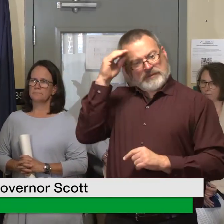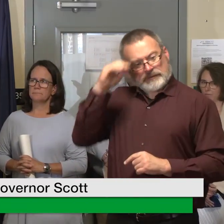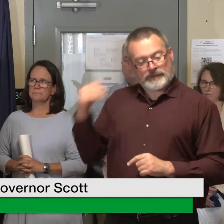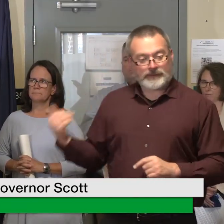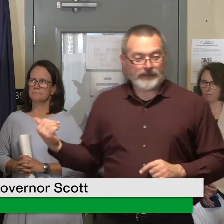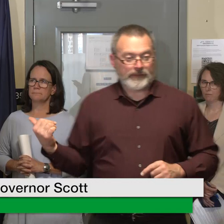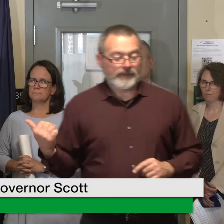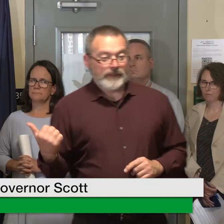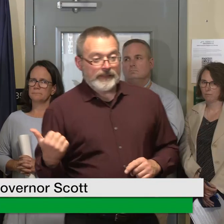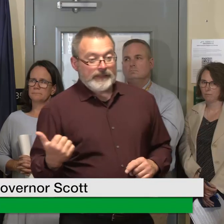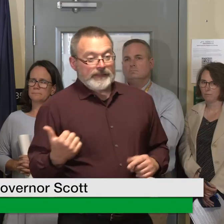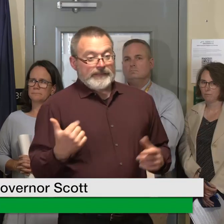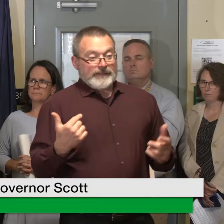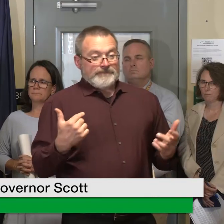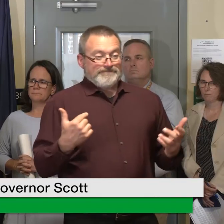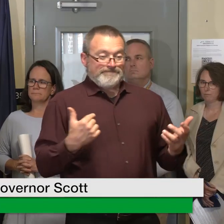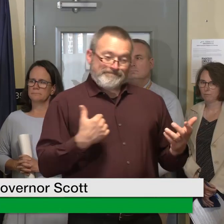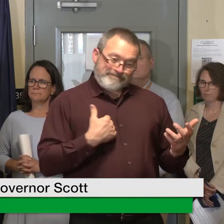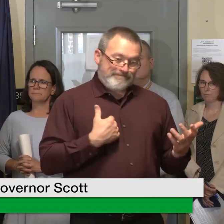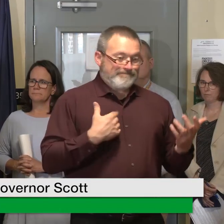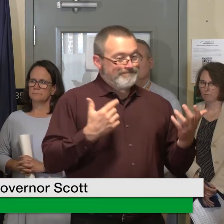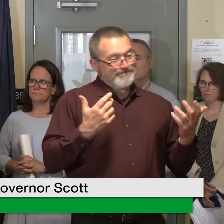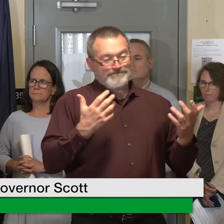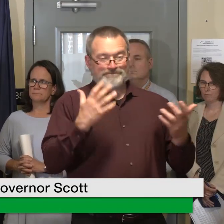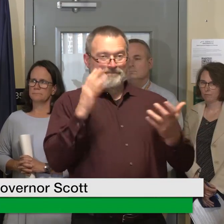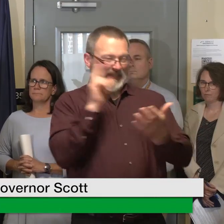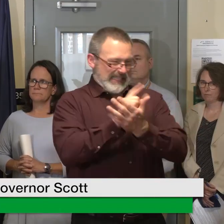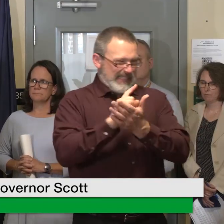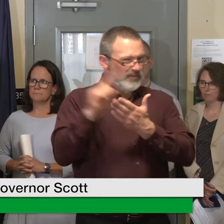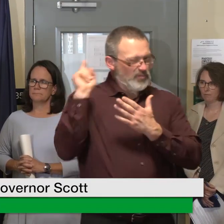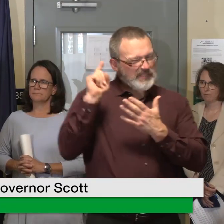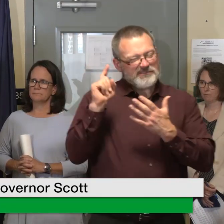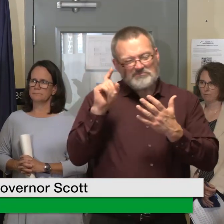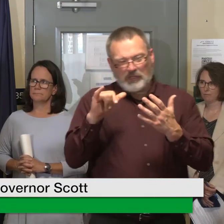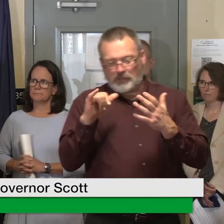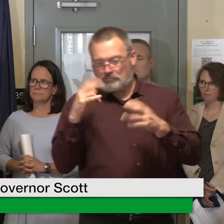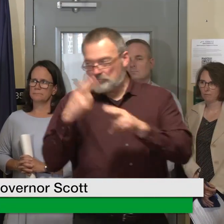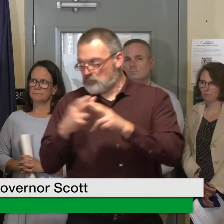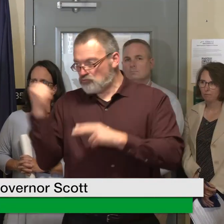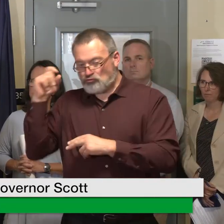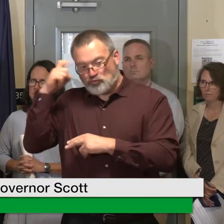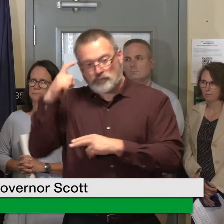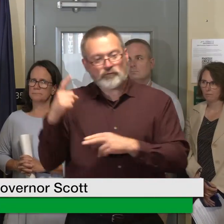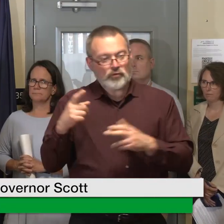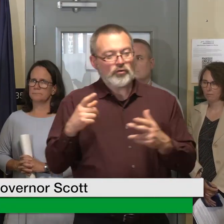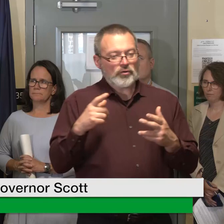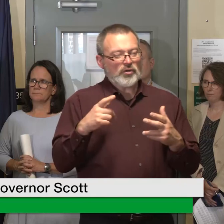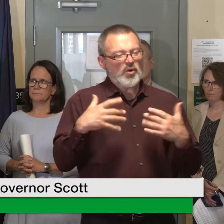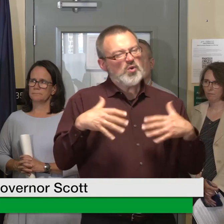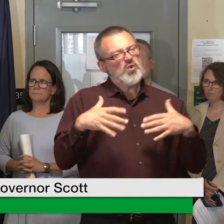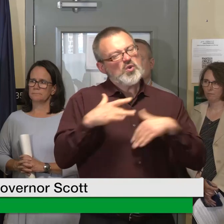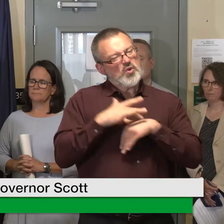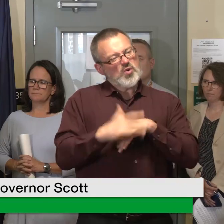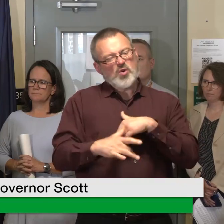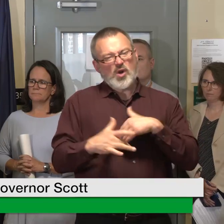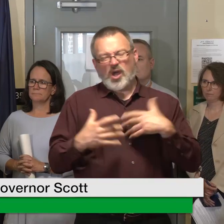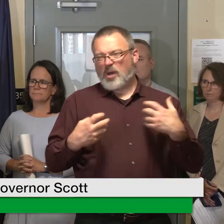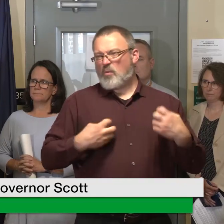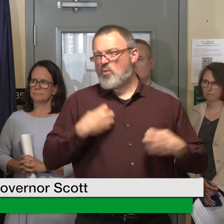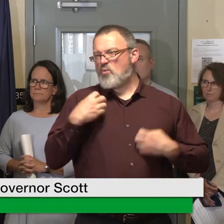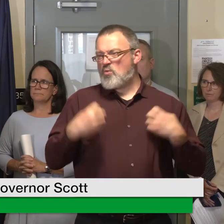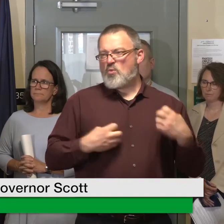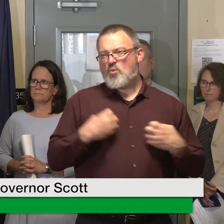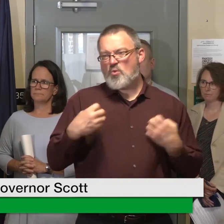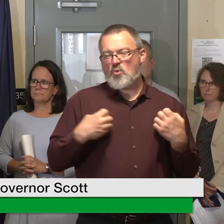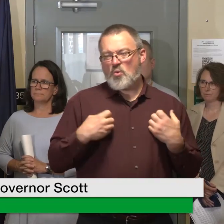I think this is a part, and we talked about this last week a little bit. It's pretty raw, and the emotions are pretty raw. And